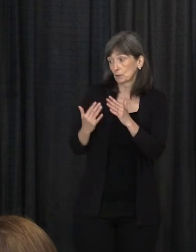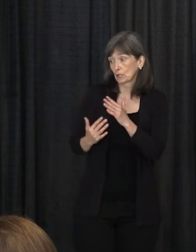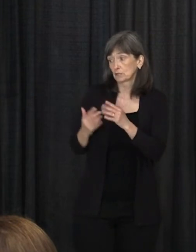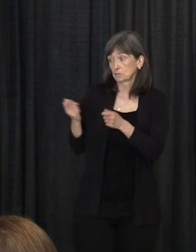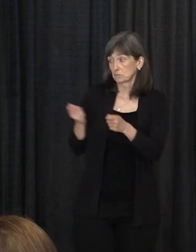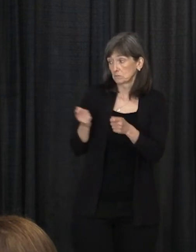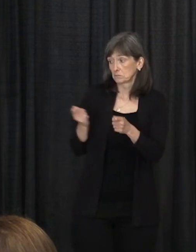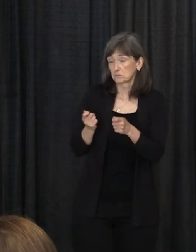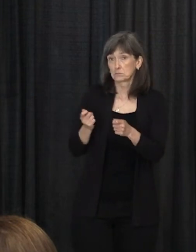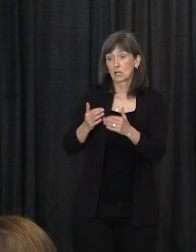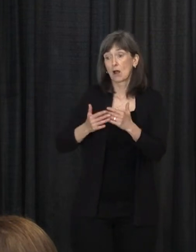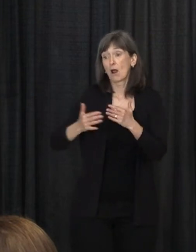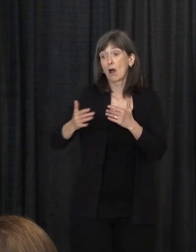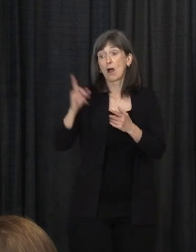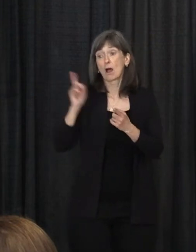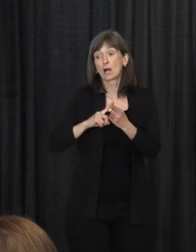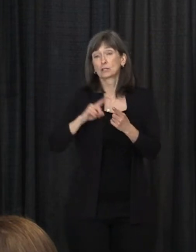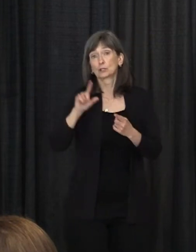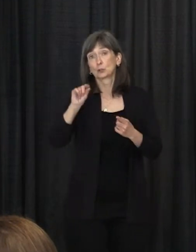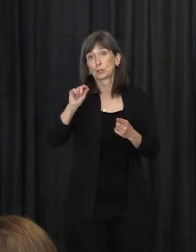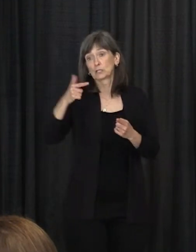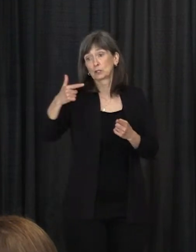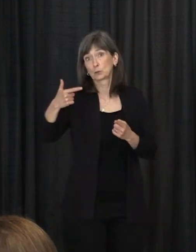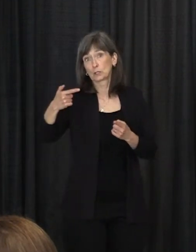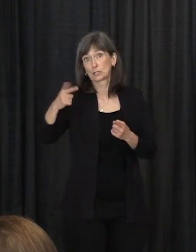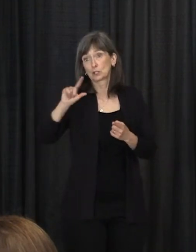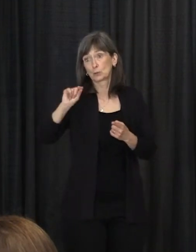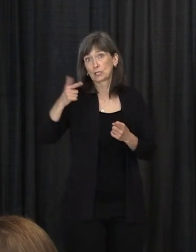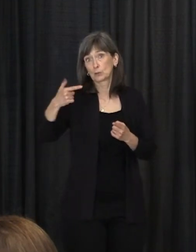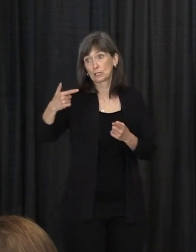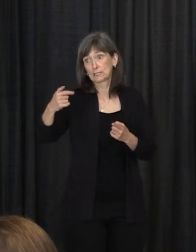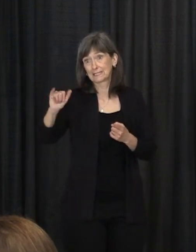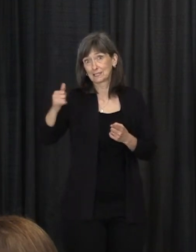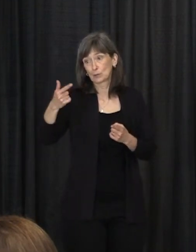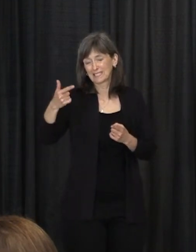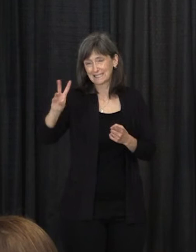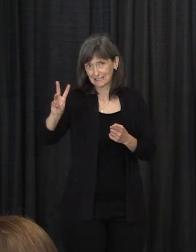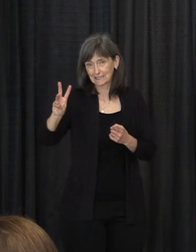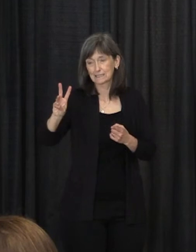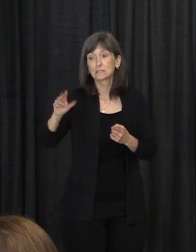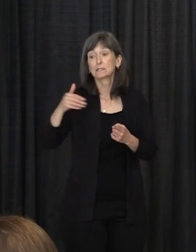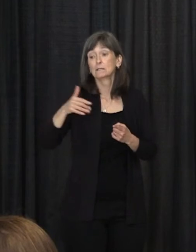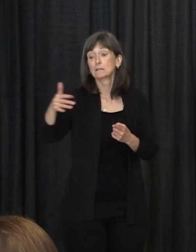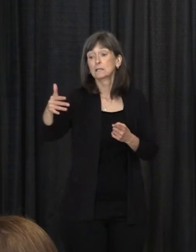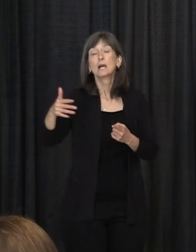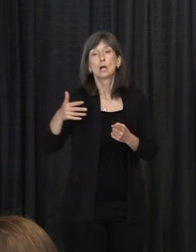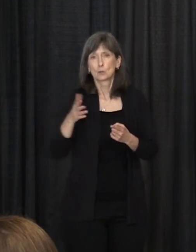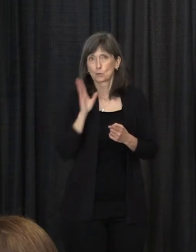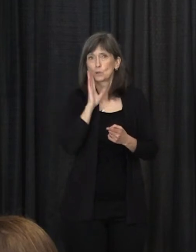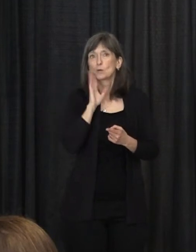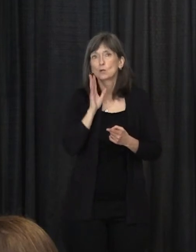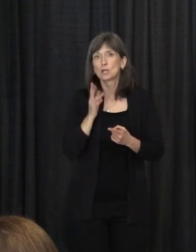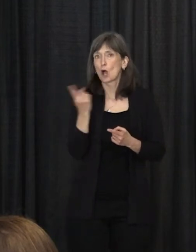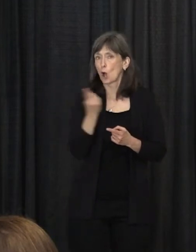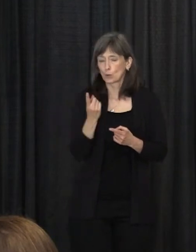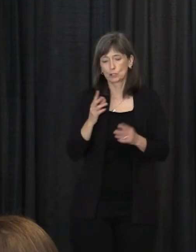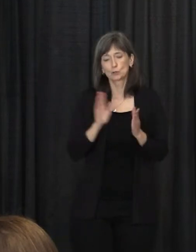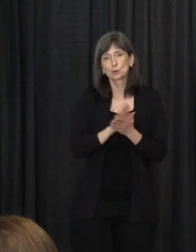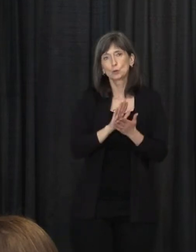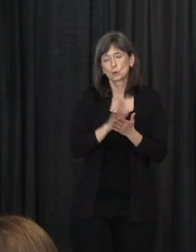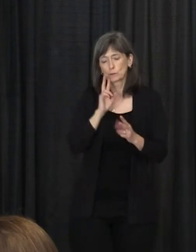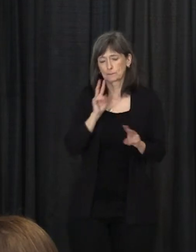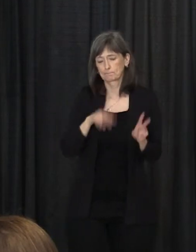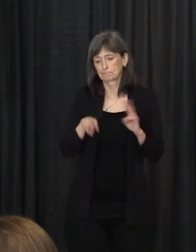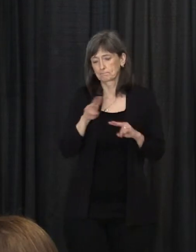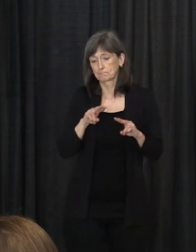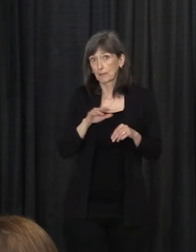and 2026, we will continue to evaluate our supports at the school level.